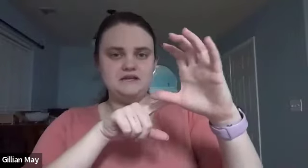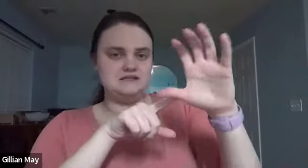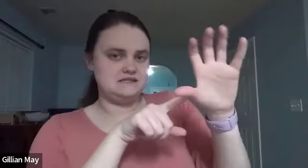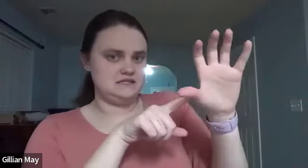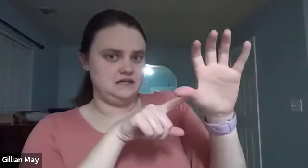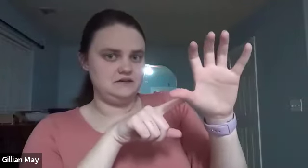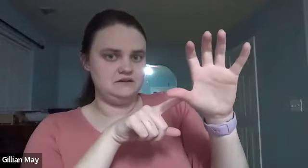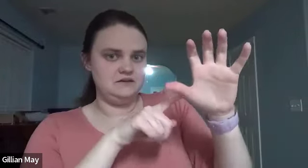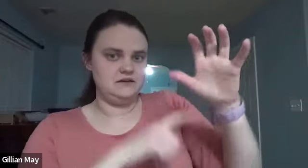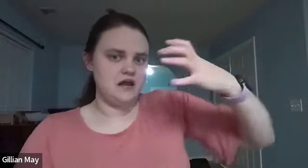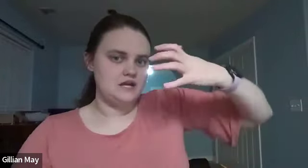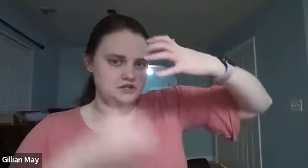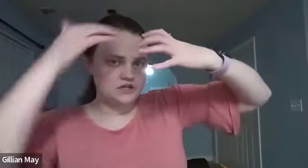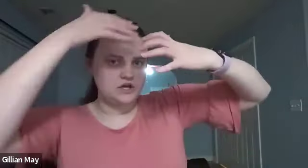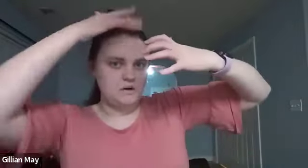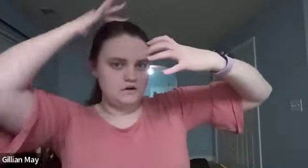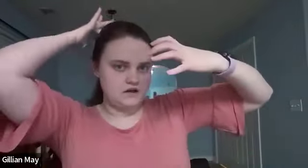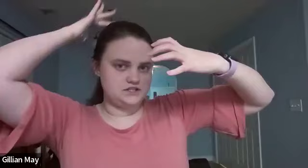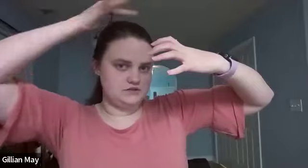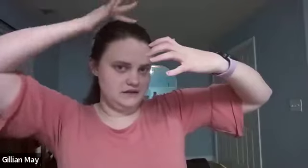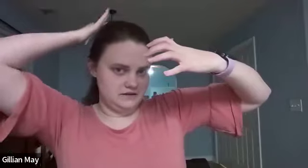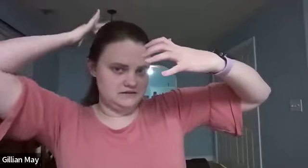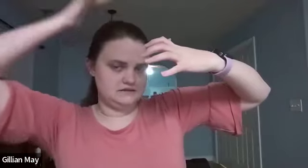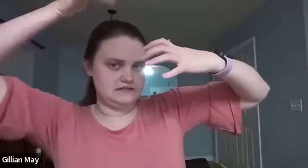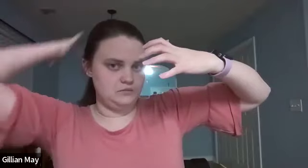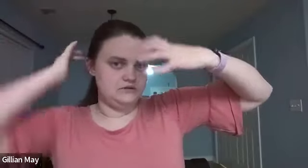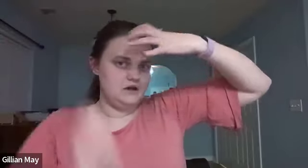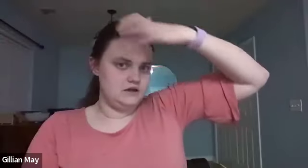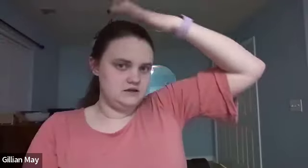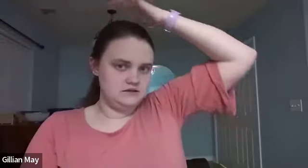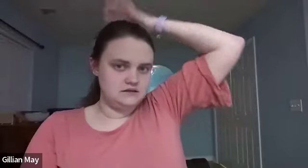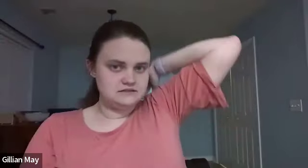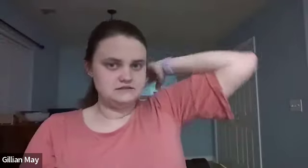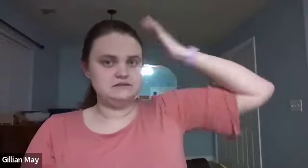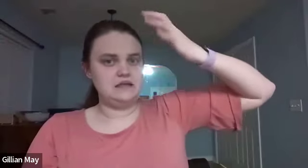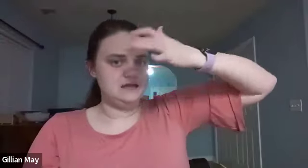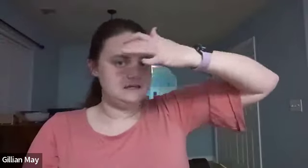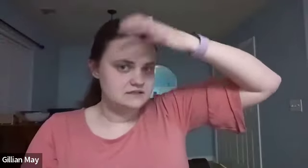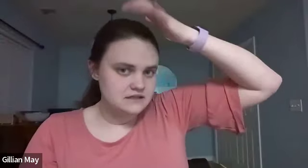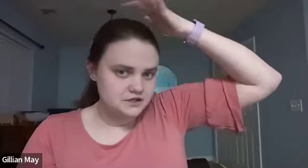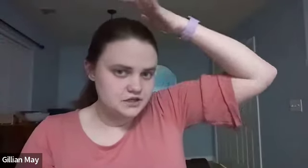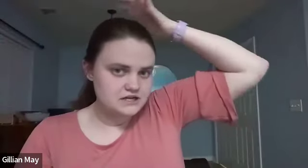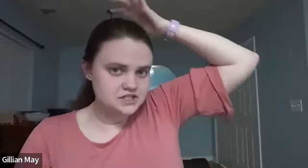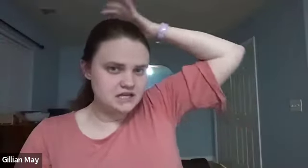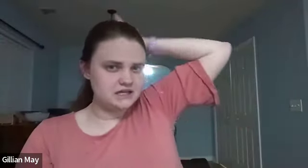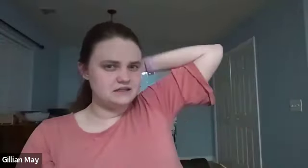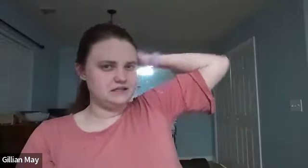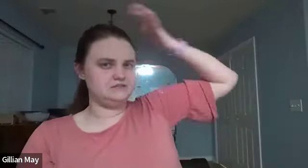open C. And you're going to go across your like scalp. Lion. And you're kind of shaking it like a